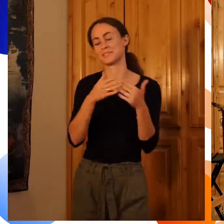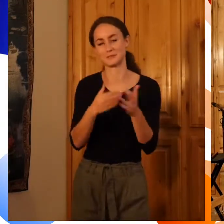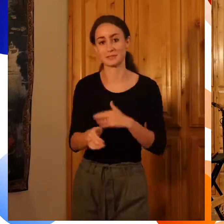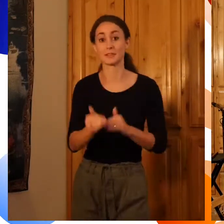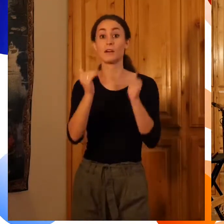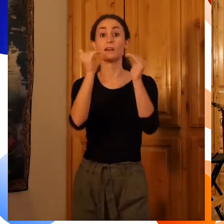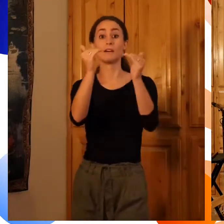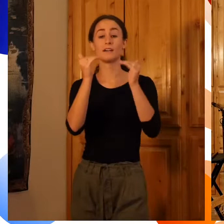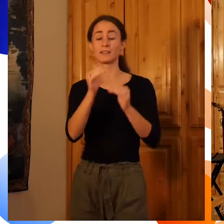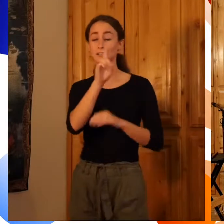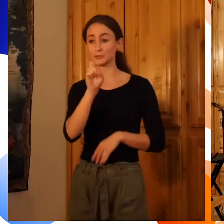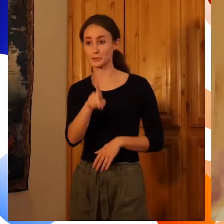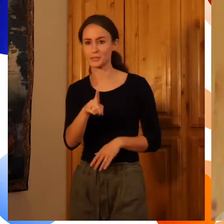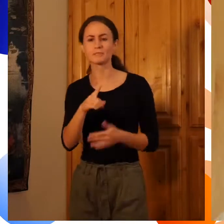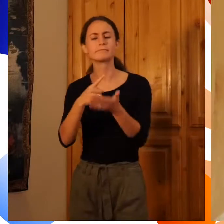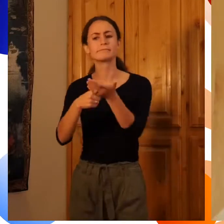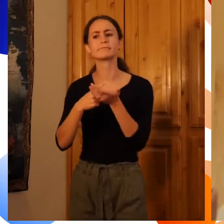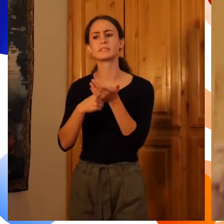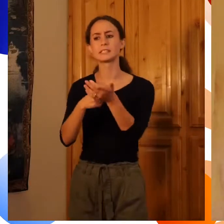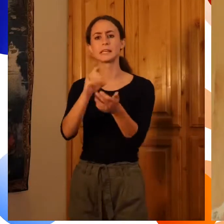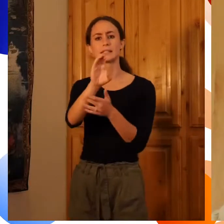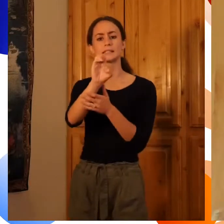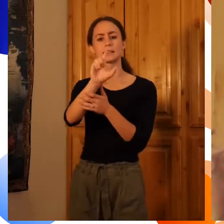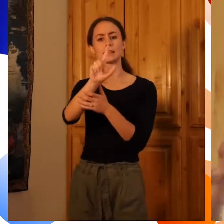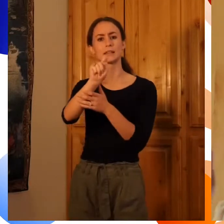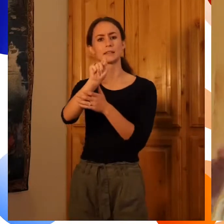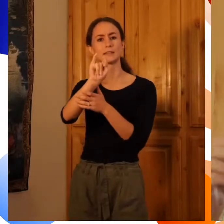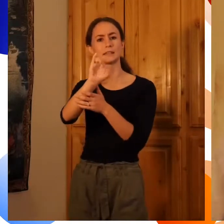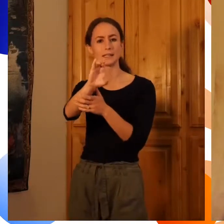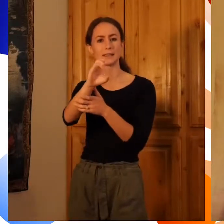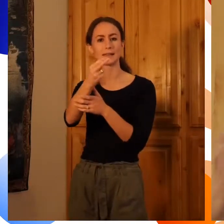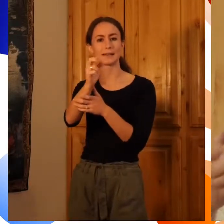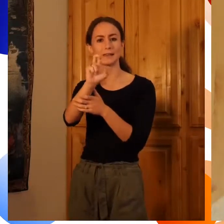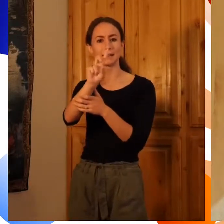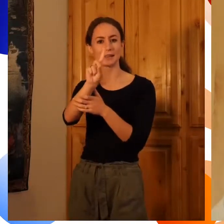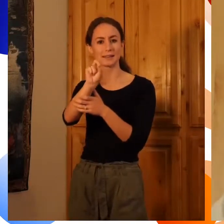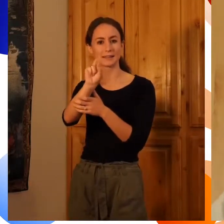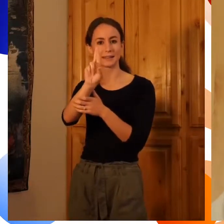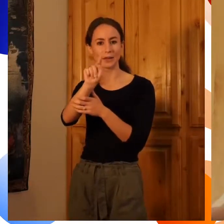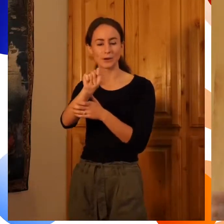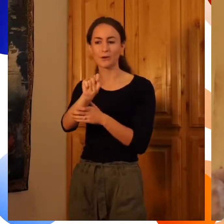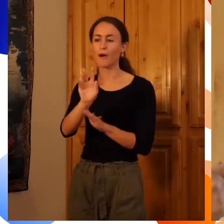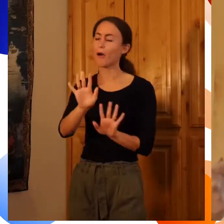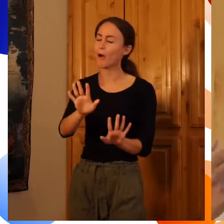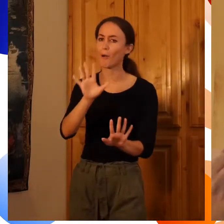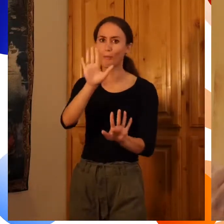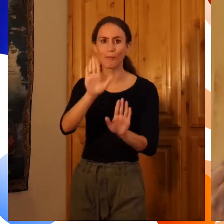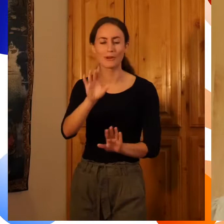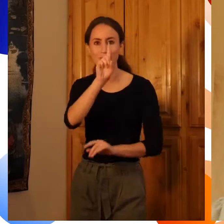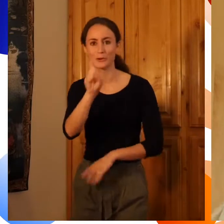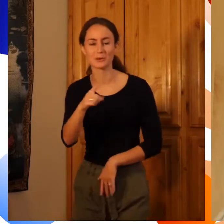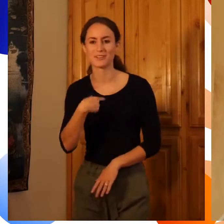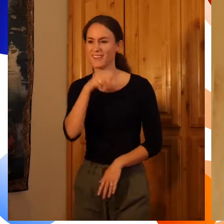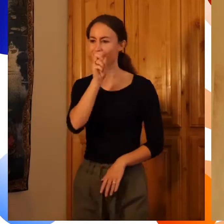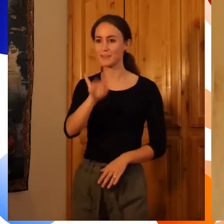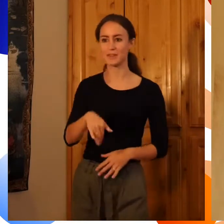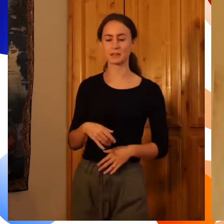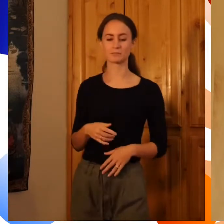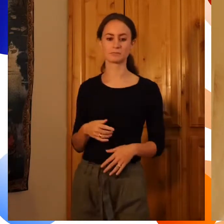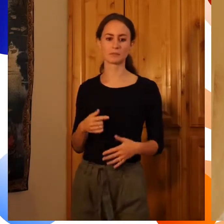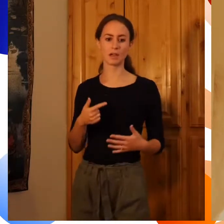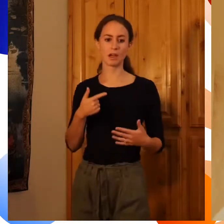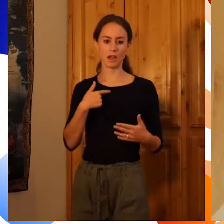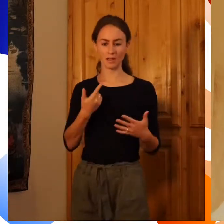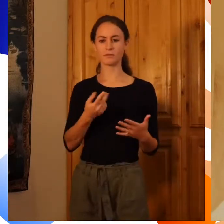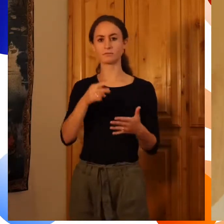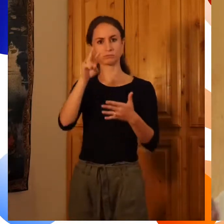some books I just love that... And I couldn't help myself, you know, I tend to branch out, but there's a great book on